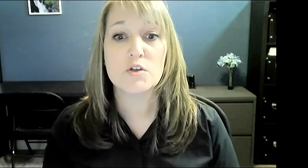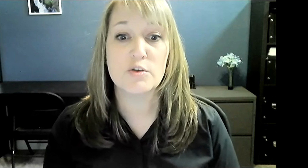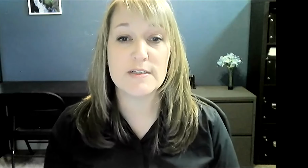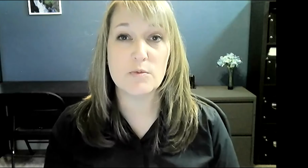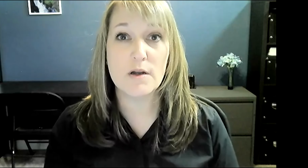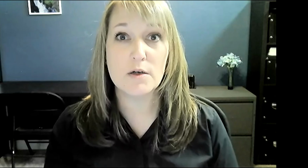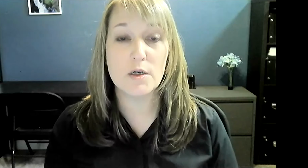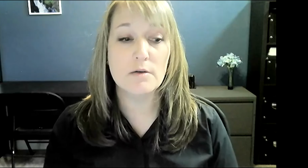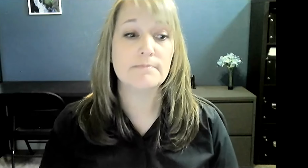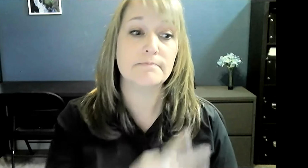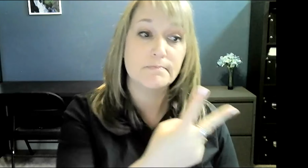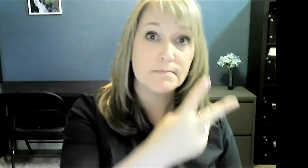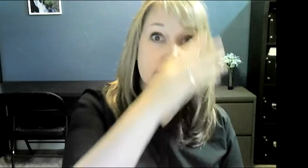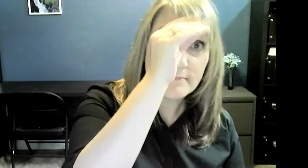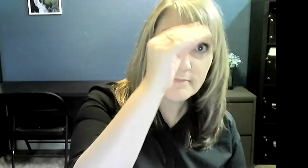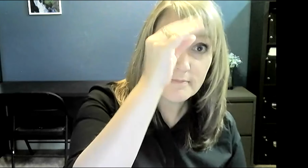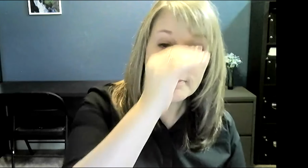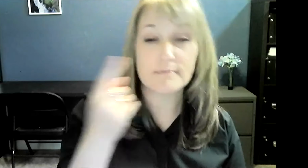two boys and one girl,